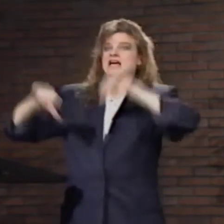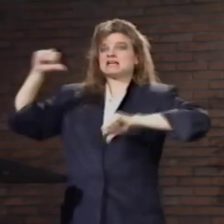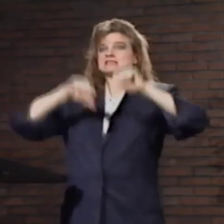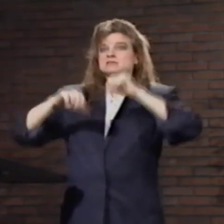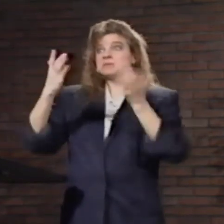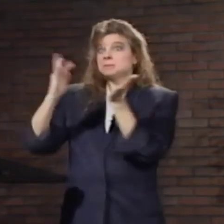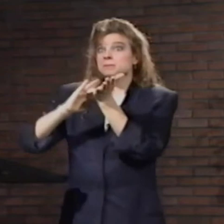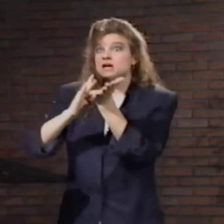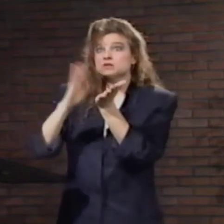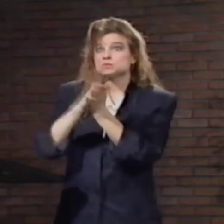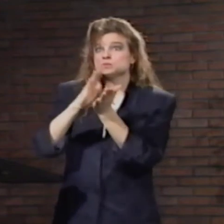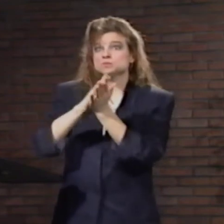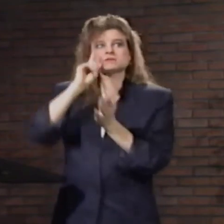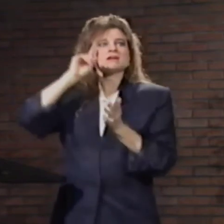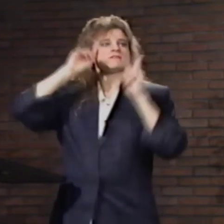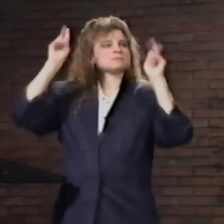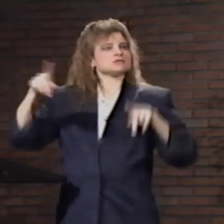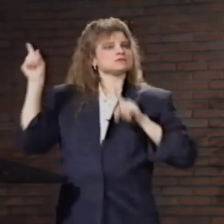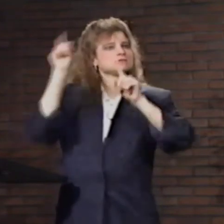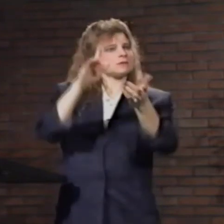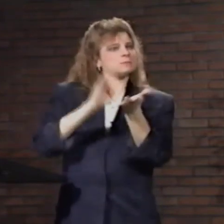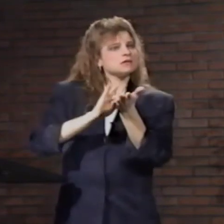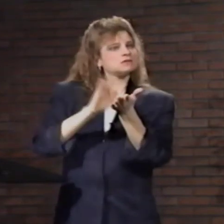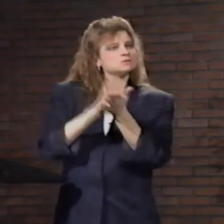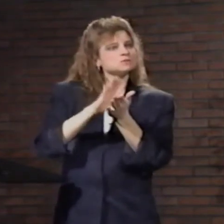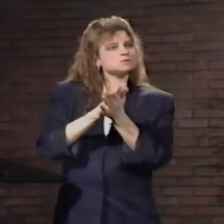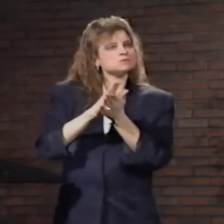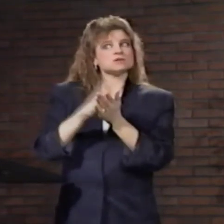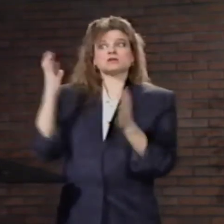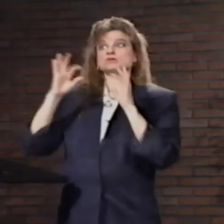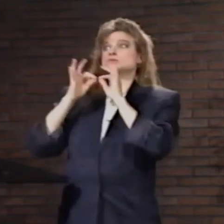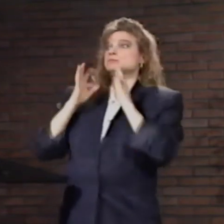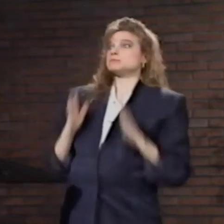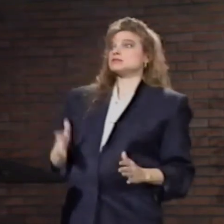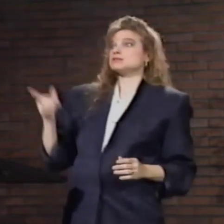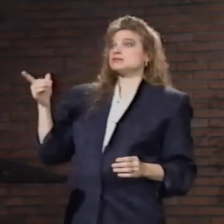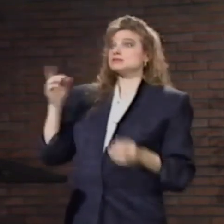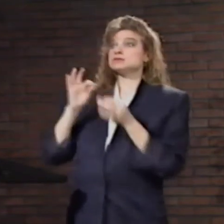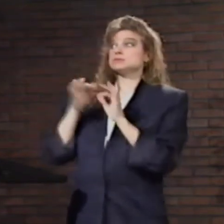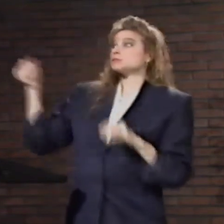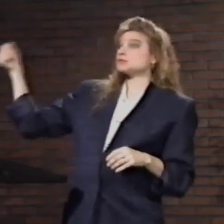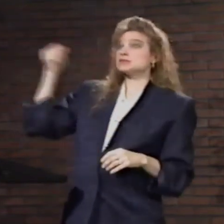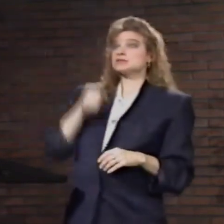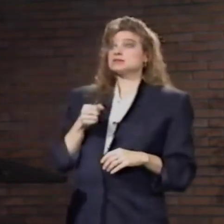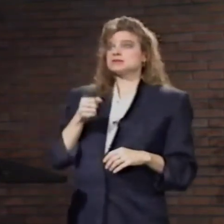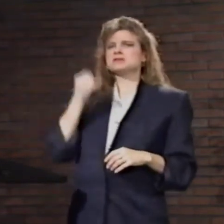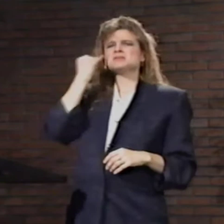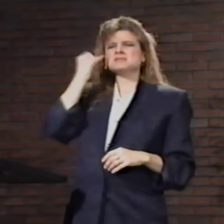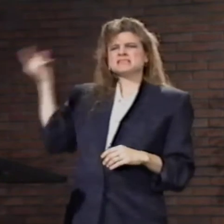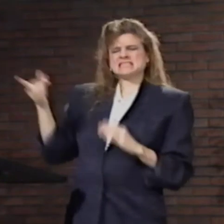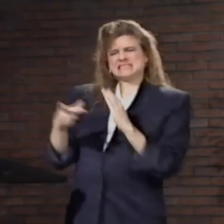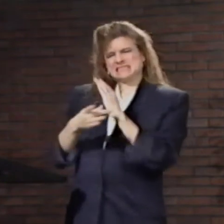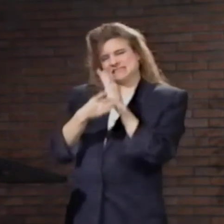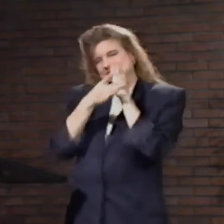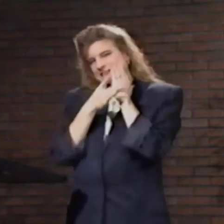talk. So for example, if a deaf student is in a medical school class, and the